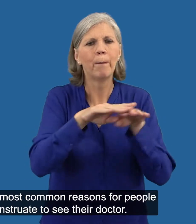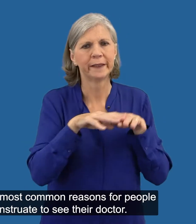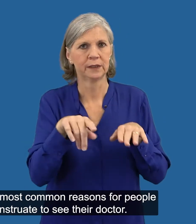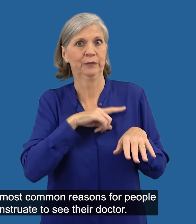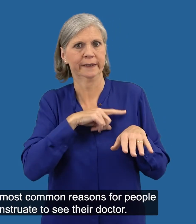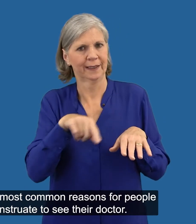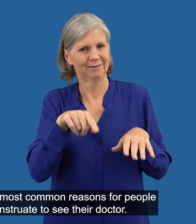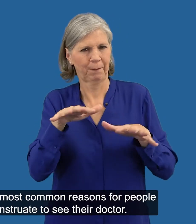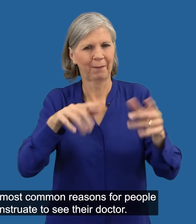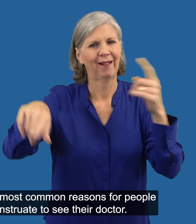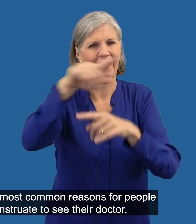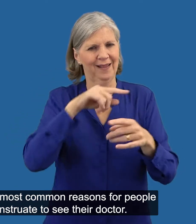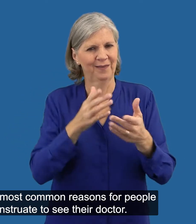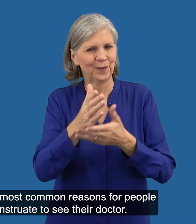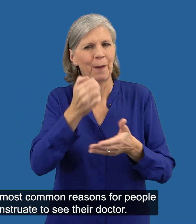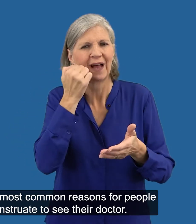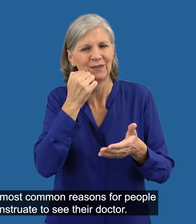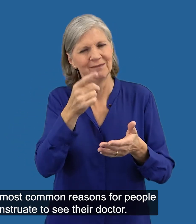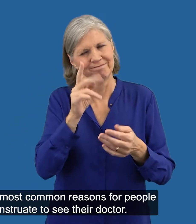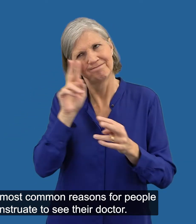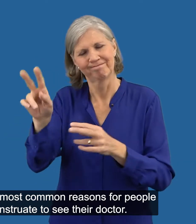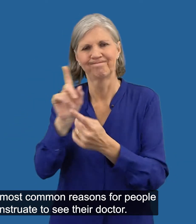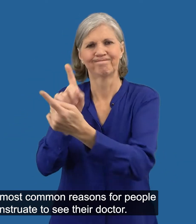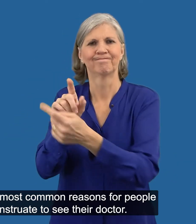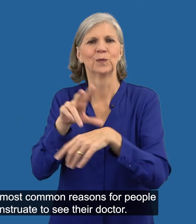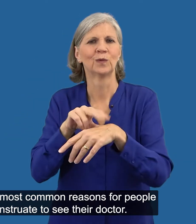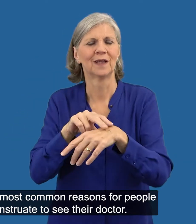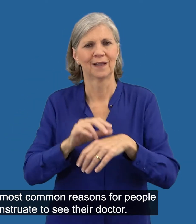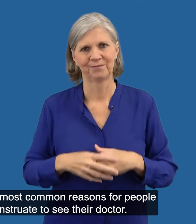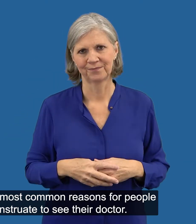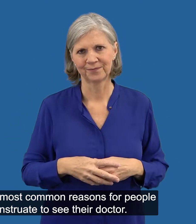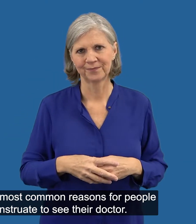It's one of the most common reasons for people who menstruate to see their doctor.